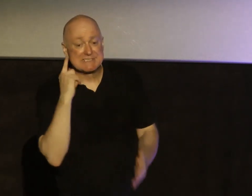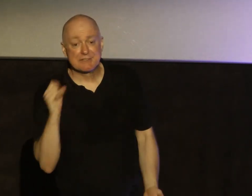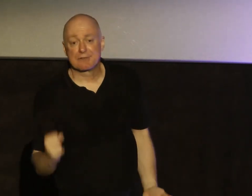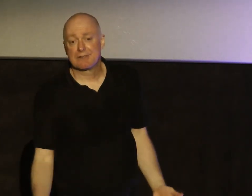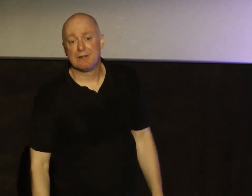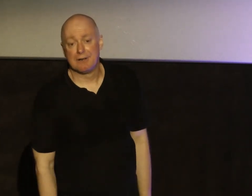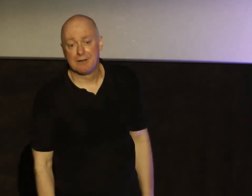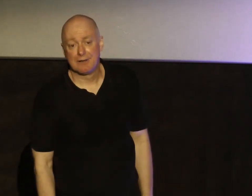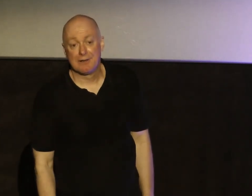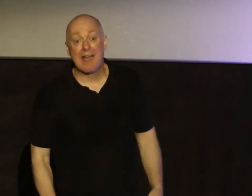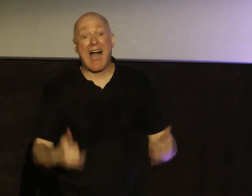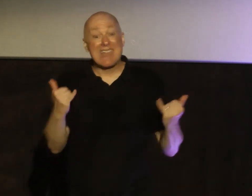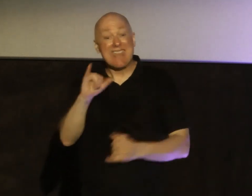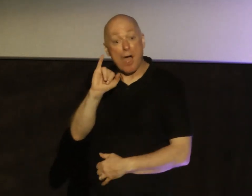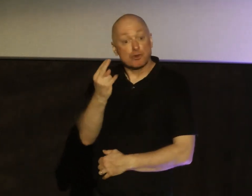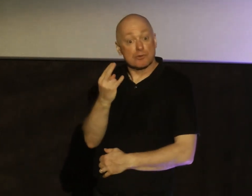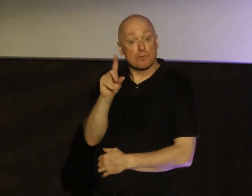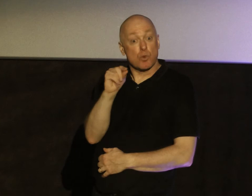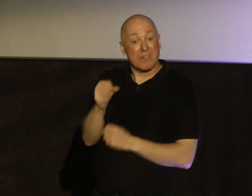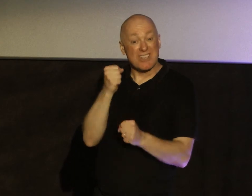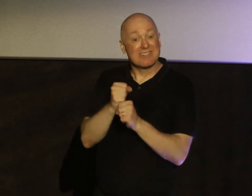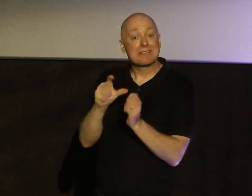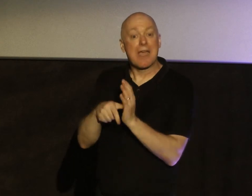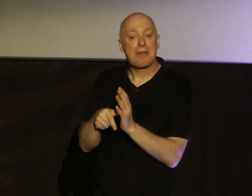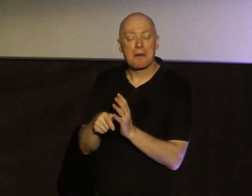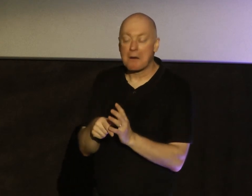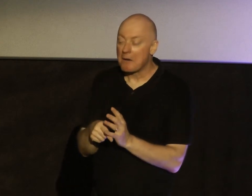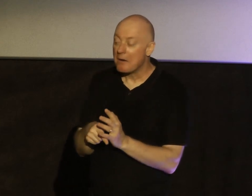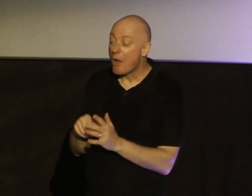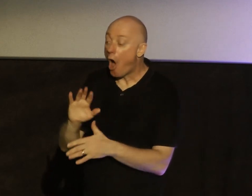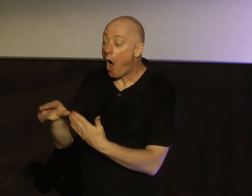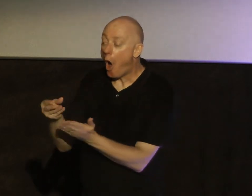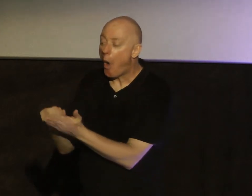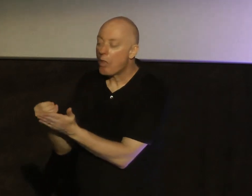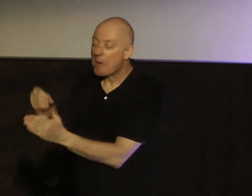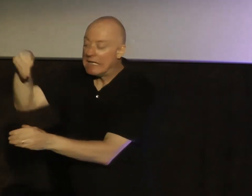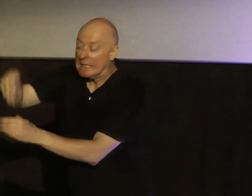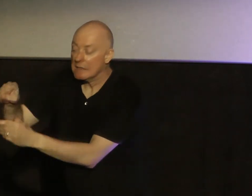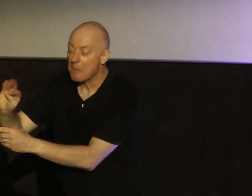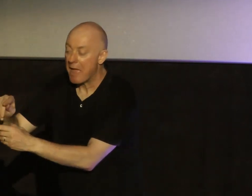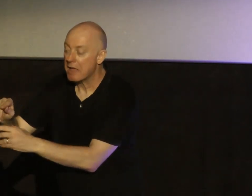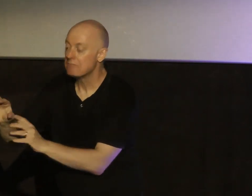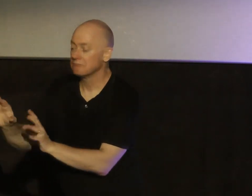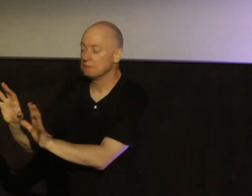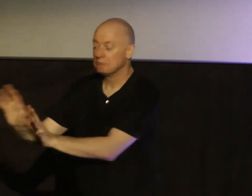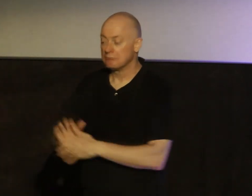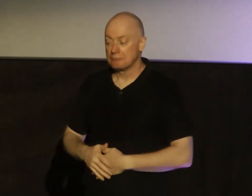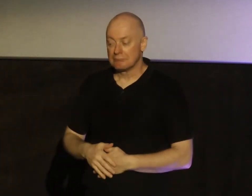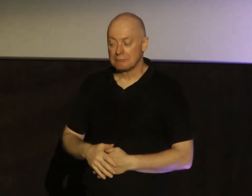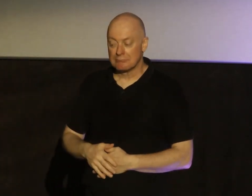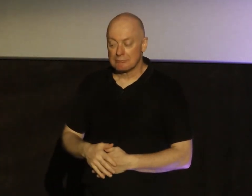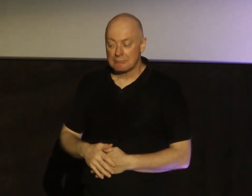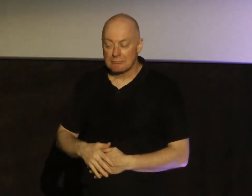And here Joseph, 20 years later, replaces all their money in their bags. Are they going to sell out on